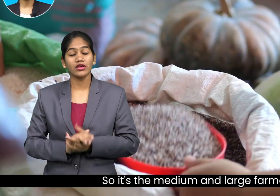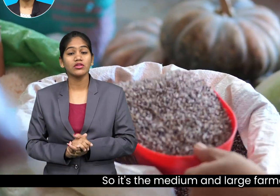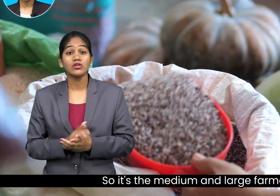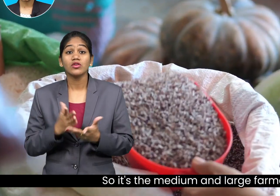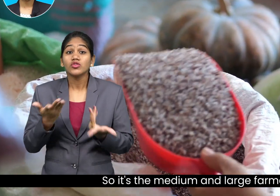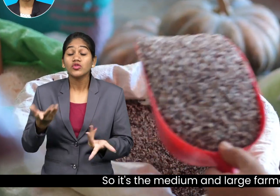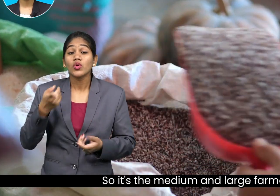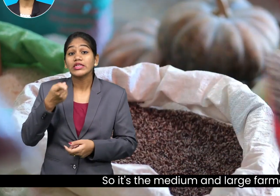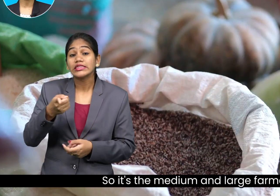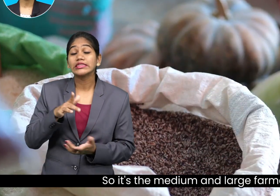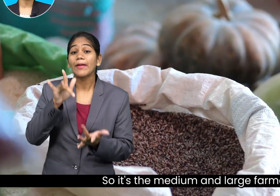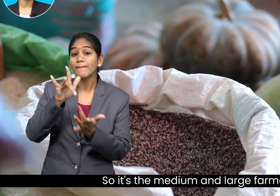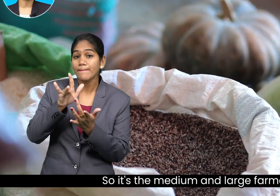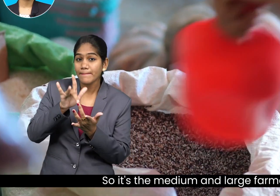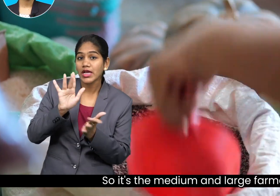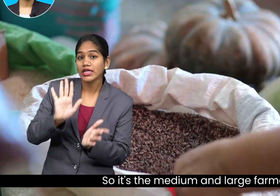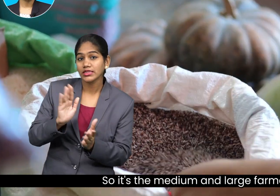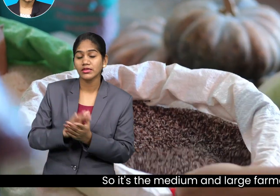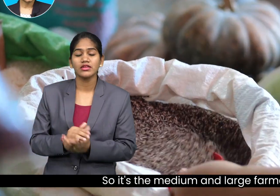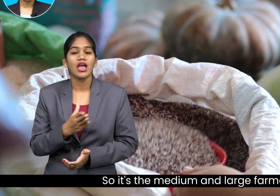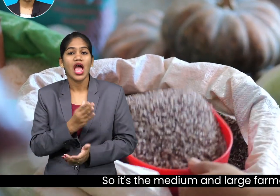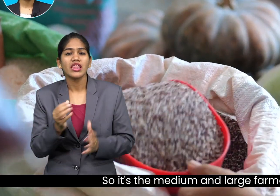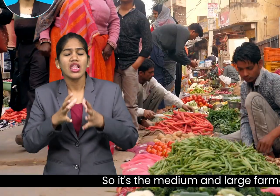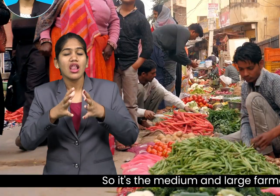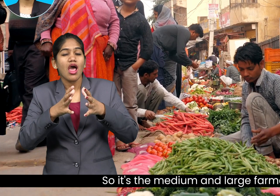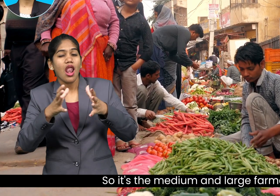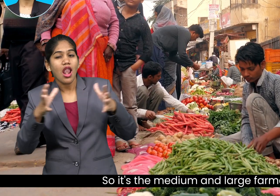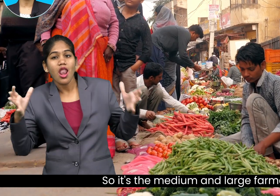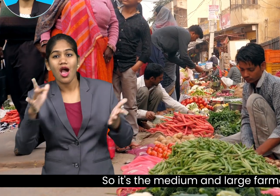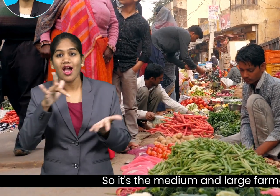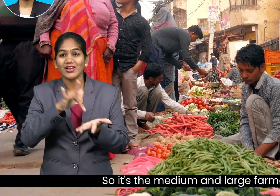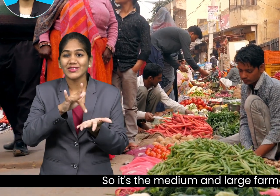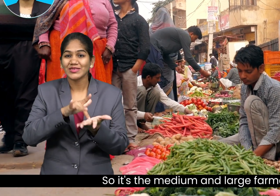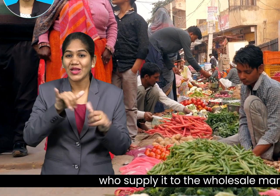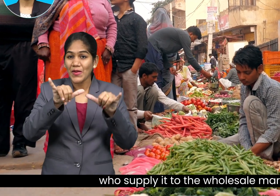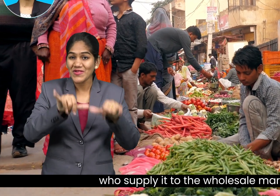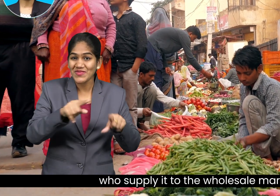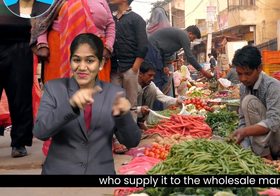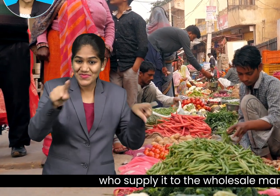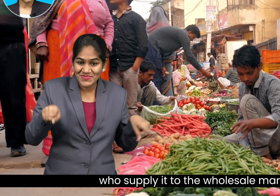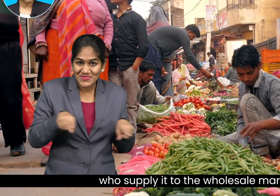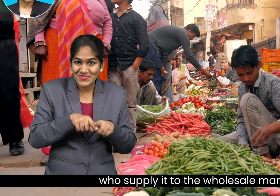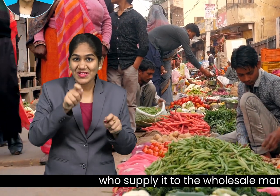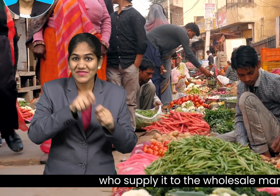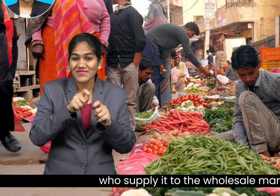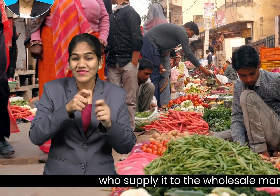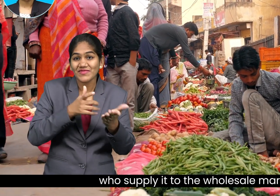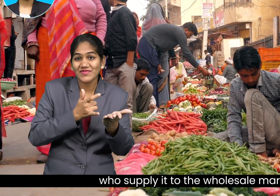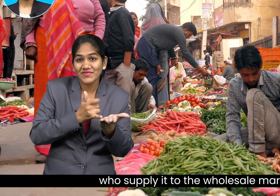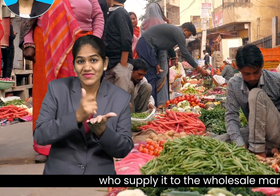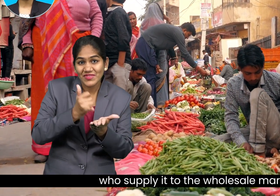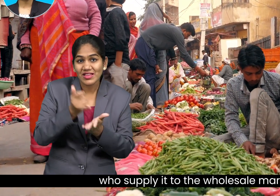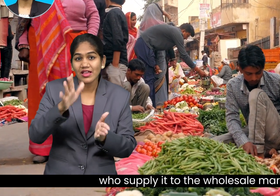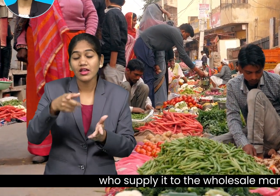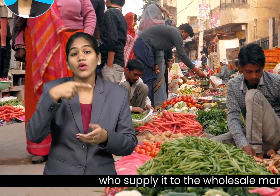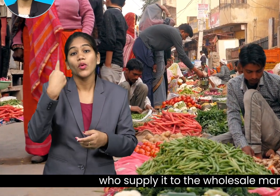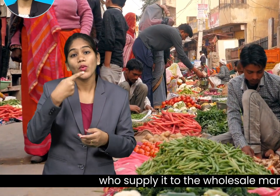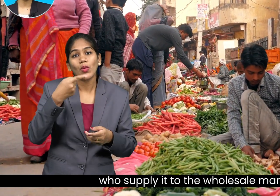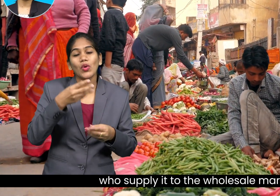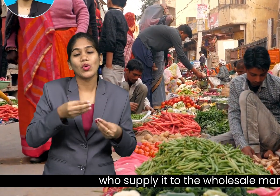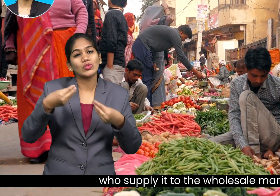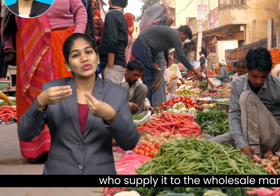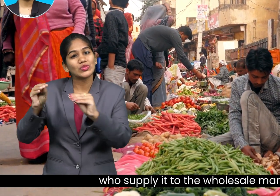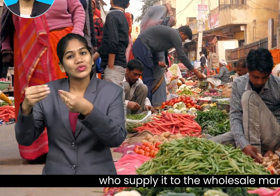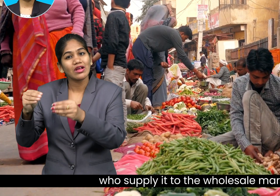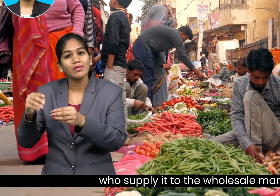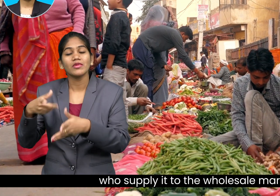So it's the medium and large farmers who supply it to the wholesale